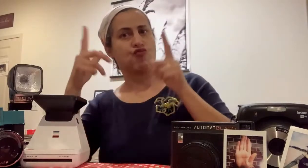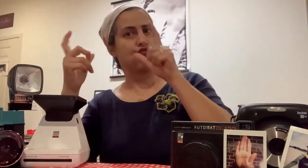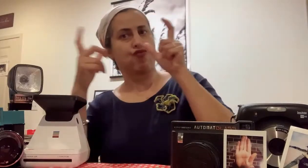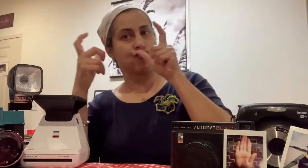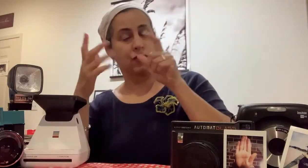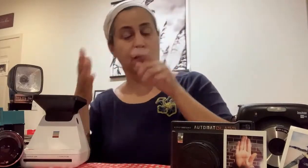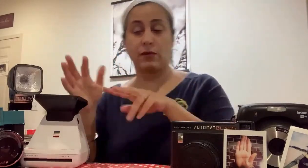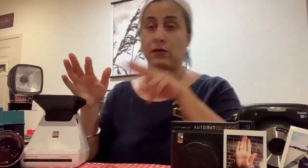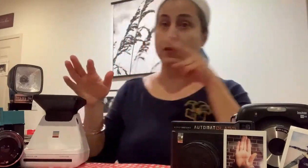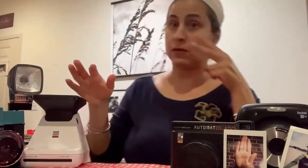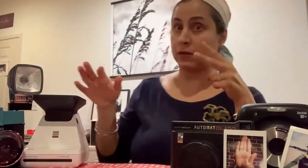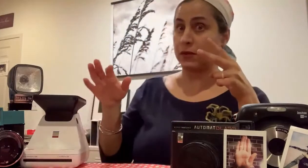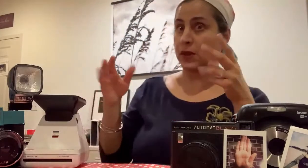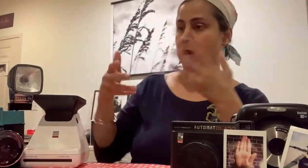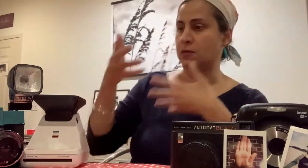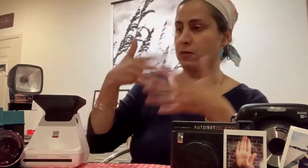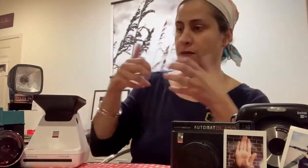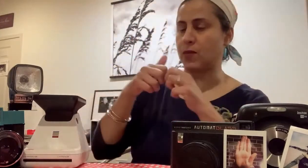She developed the theory of